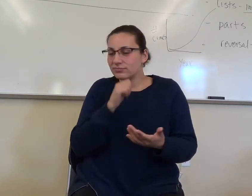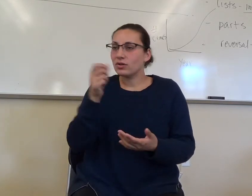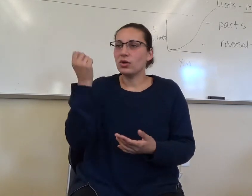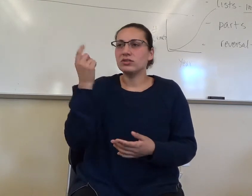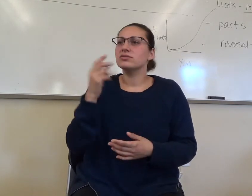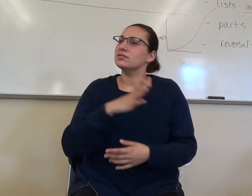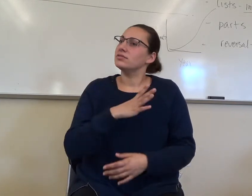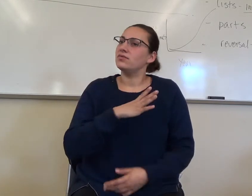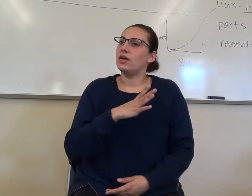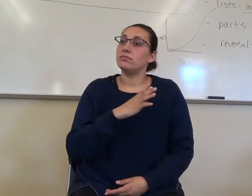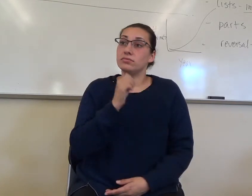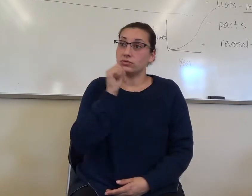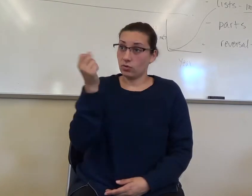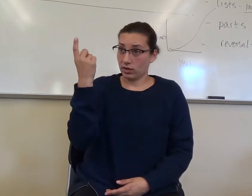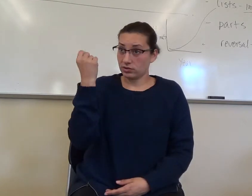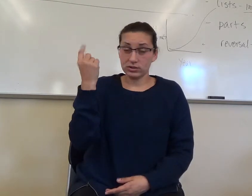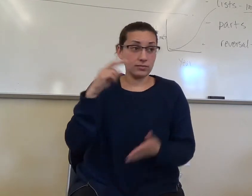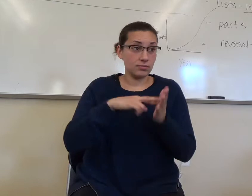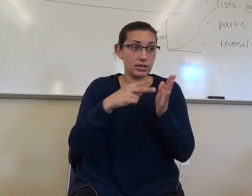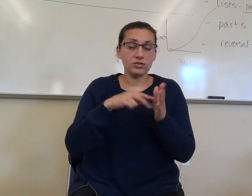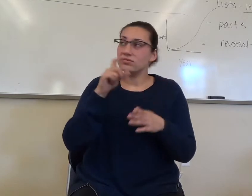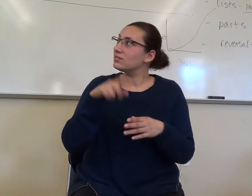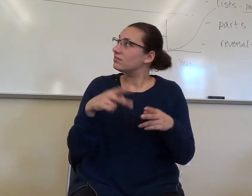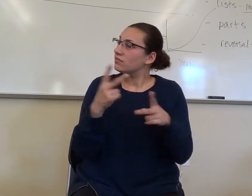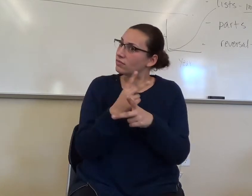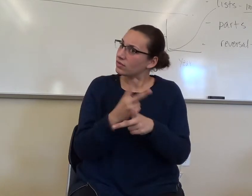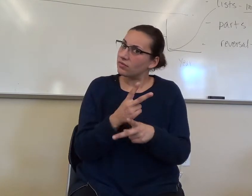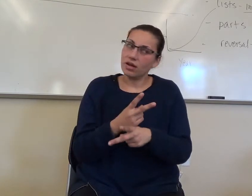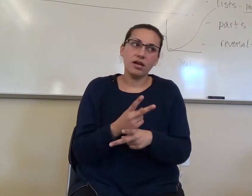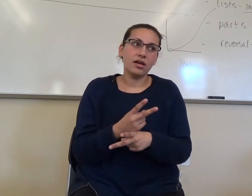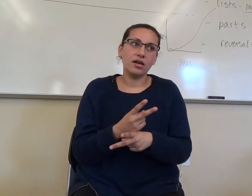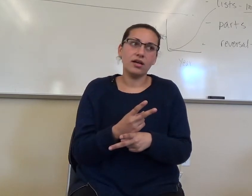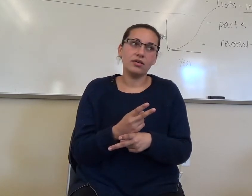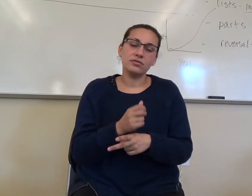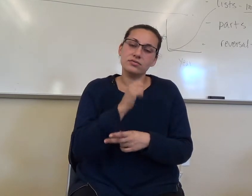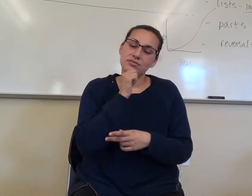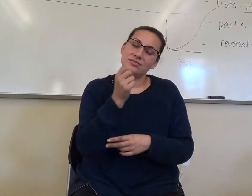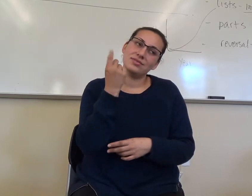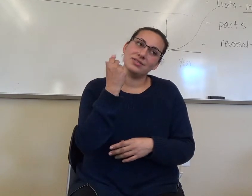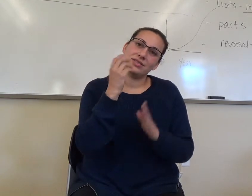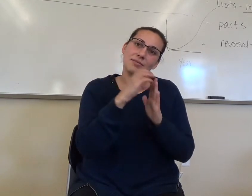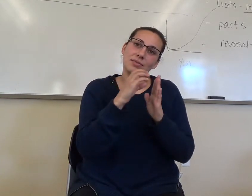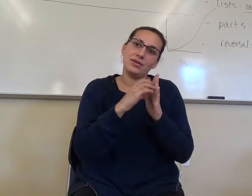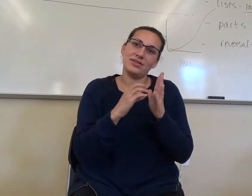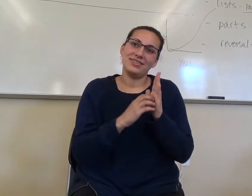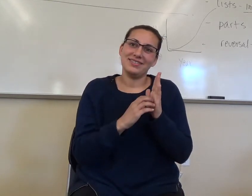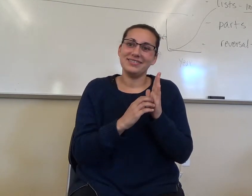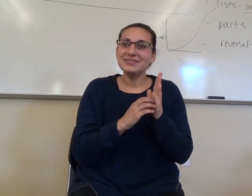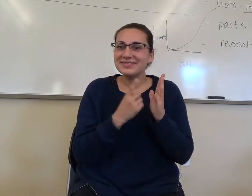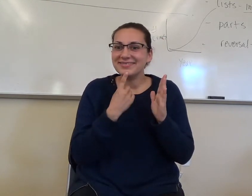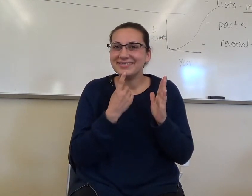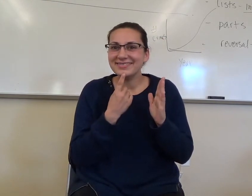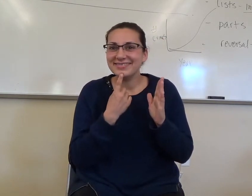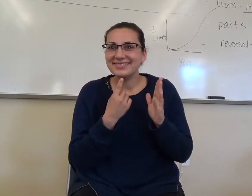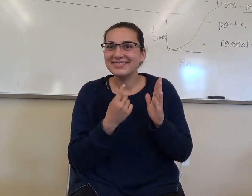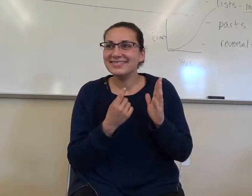you don't understand what it means, you've got to figure it out or you're not going to be able to understand the paragraph. Okay, there's a vocabulary word